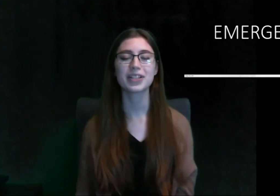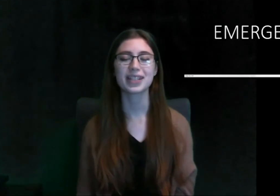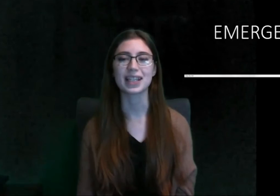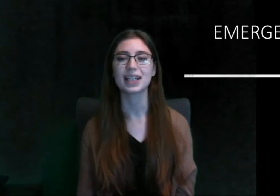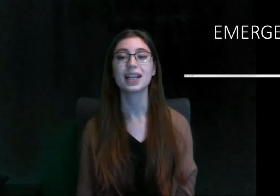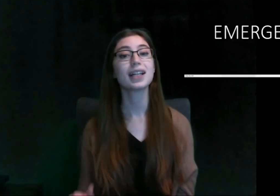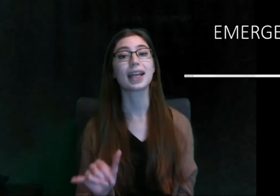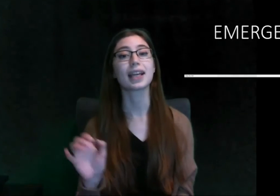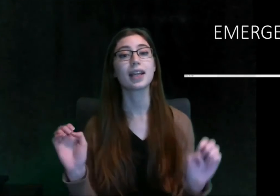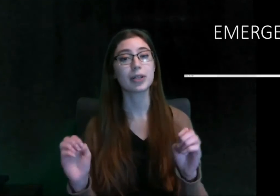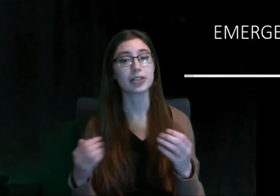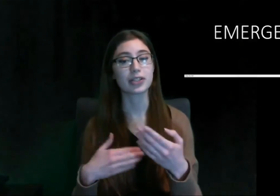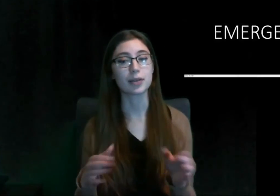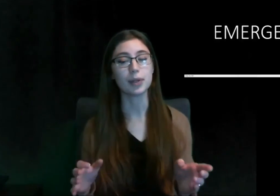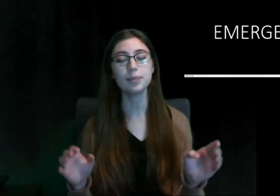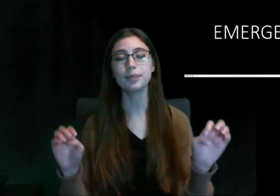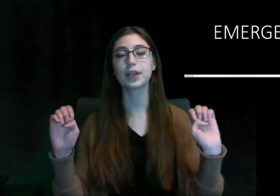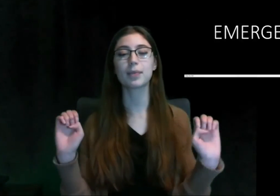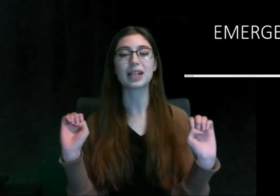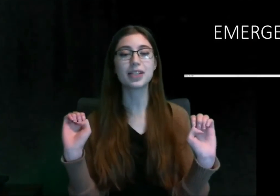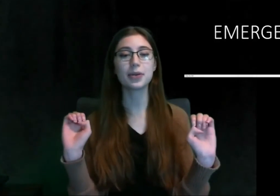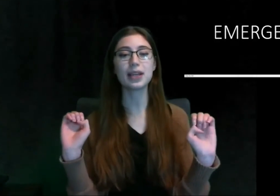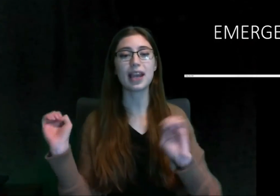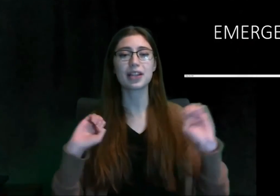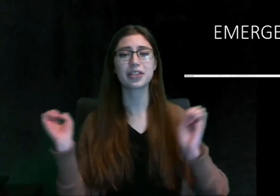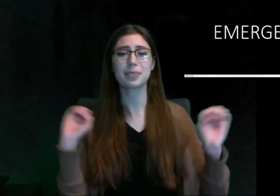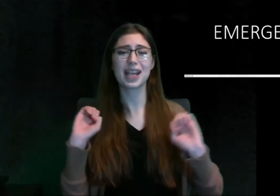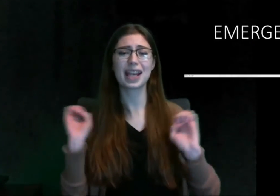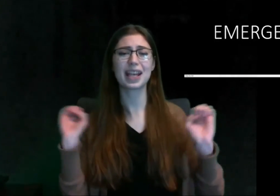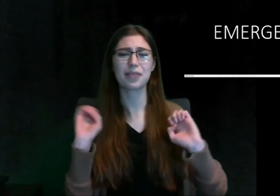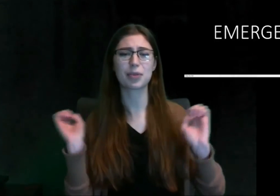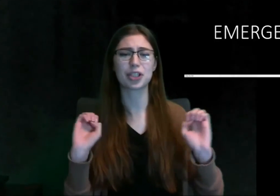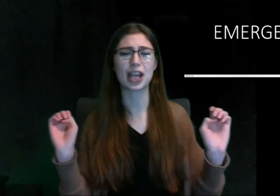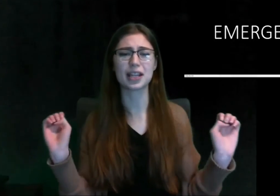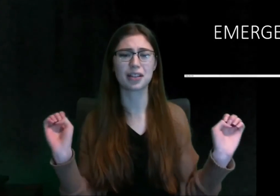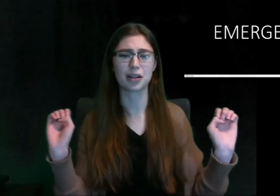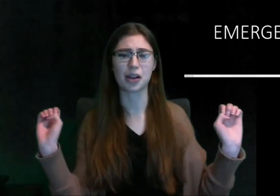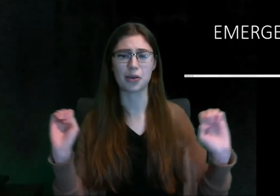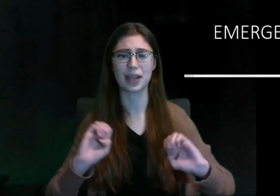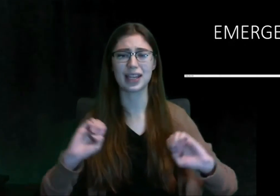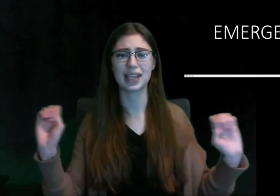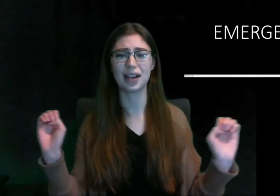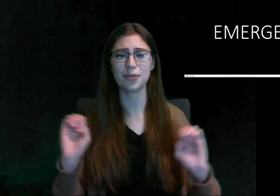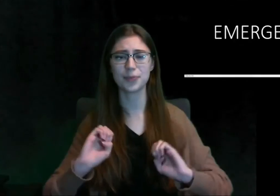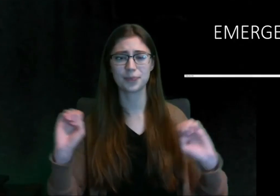Emergency. Like emergency room. You can make 2 E hand shapes and give them a shake. Here you go, in and out.